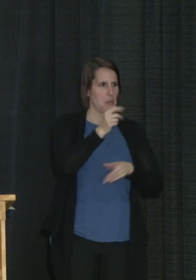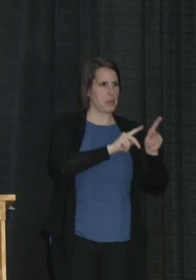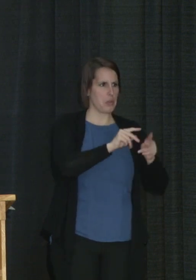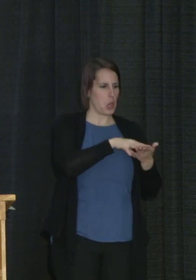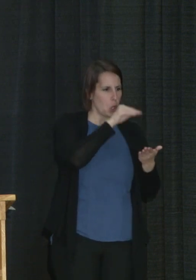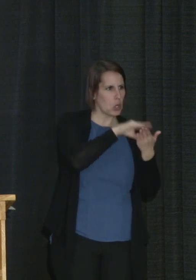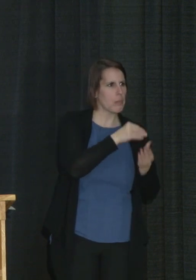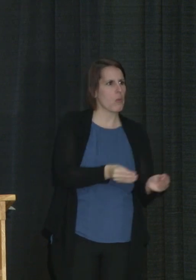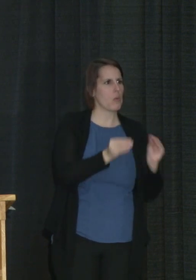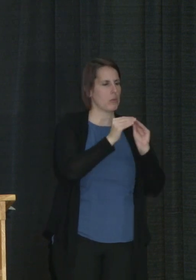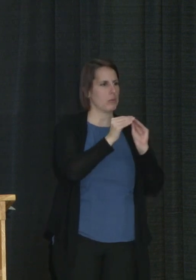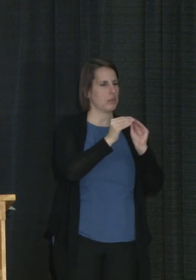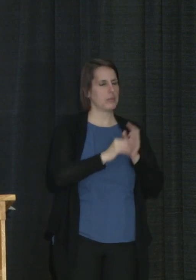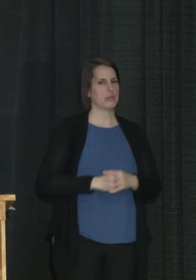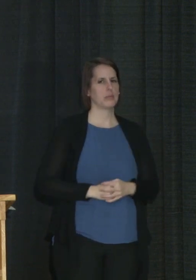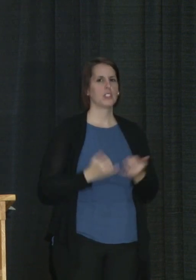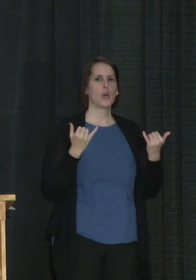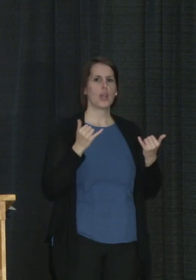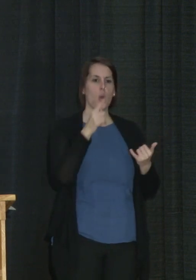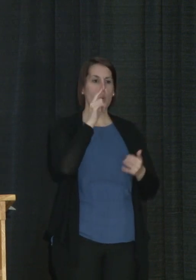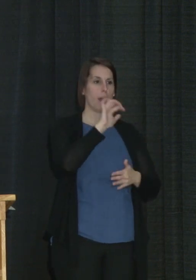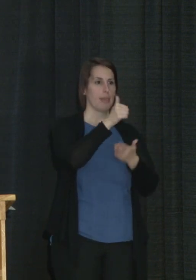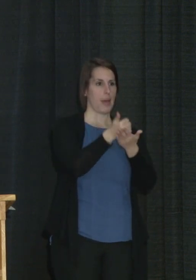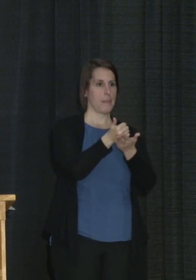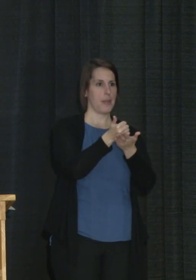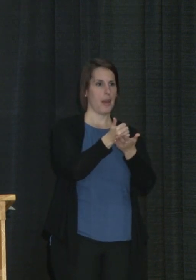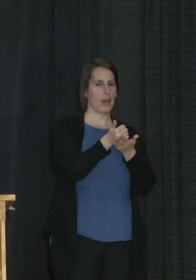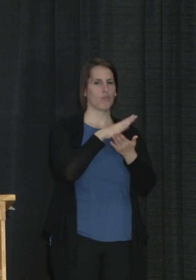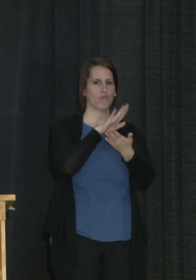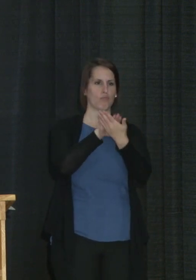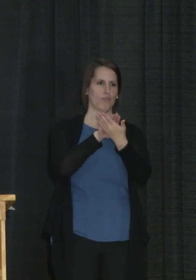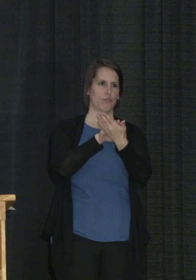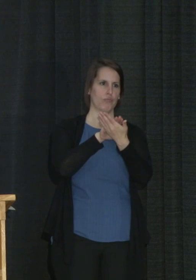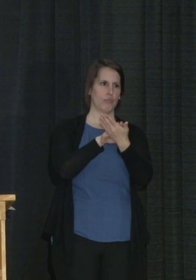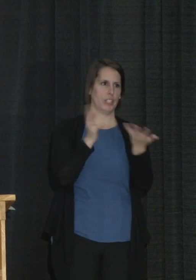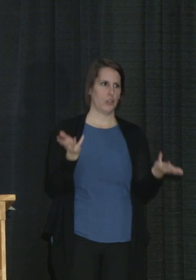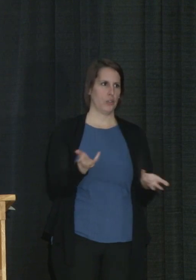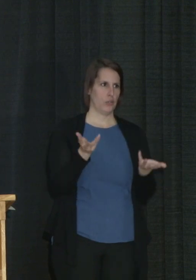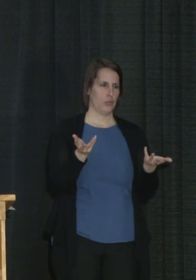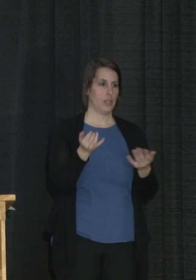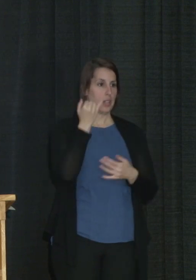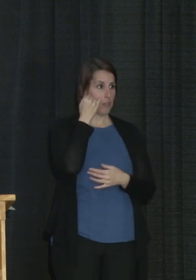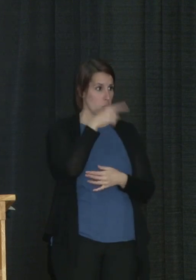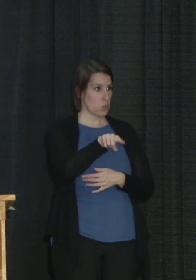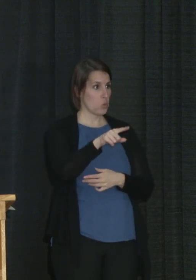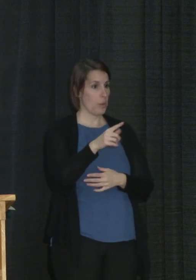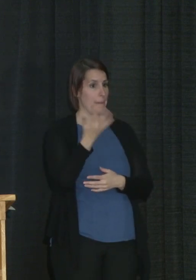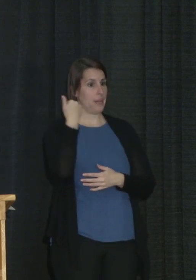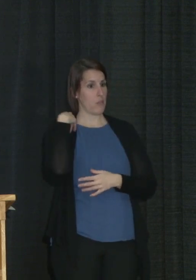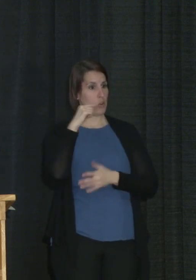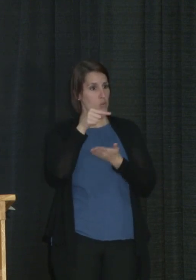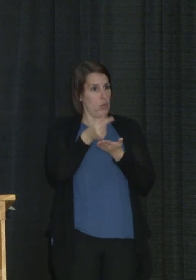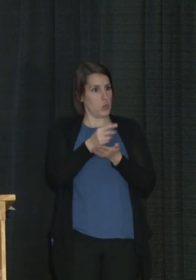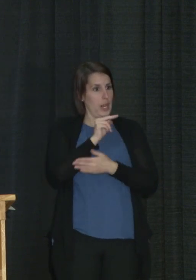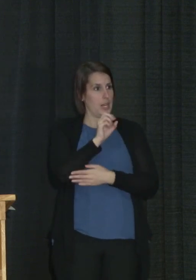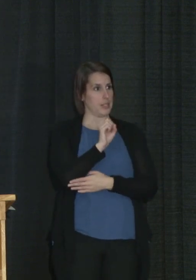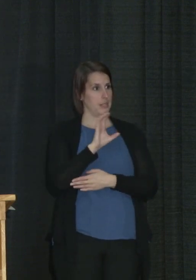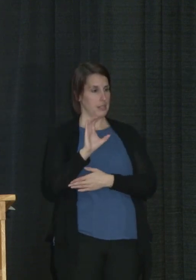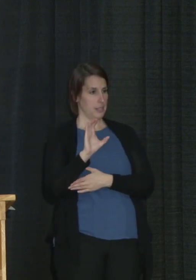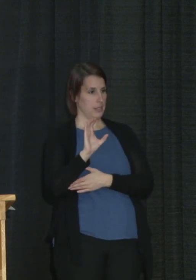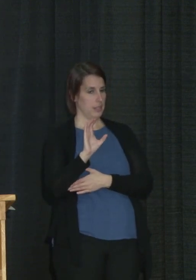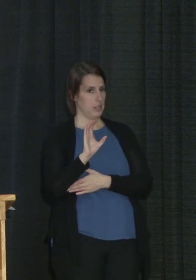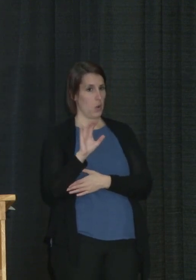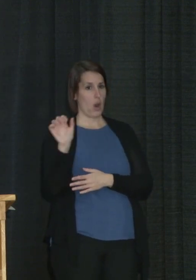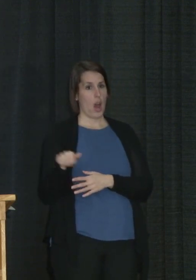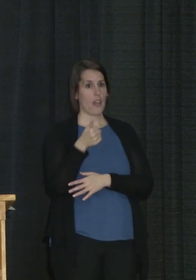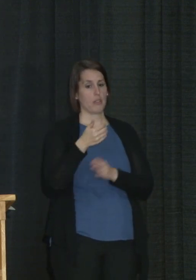Let's take a moment now to acknowledge the NSCC alumni here today. If you are a past graduate of NSCC or any